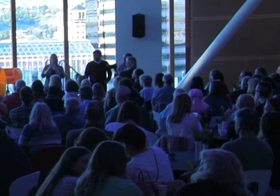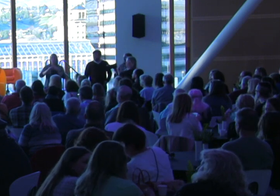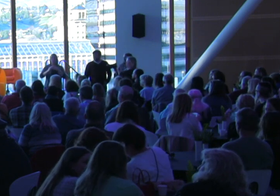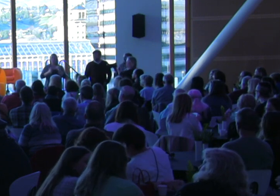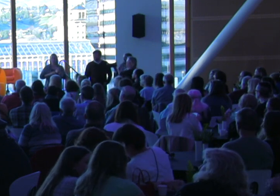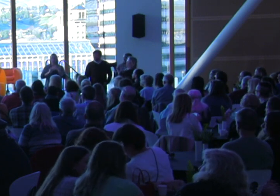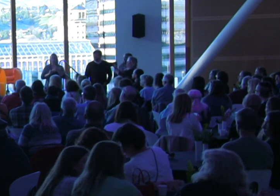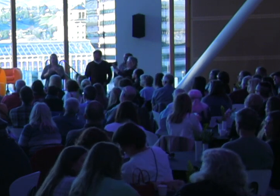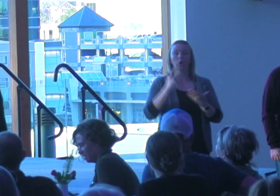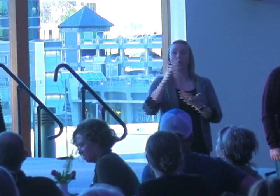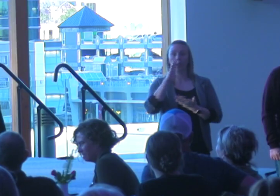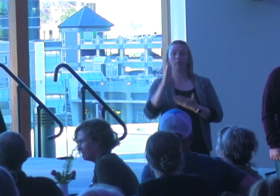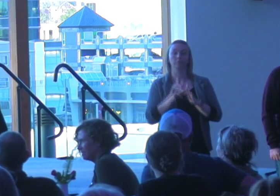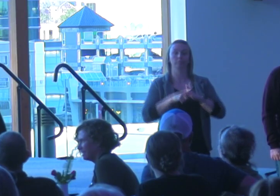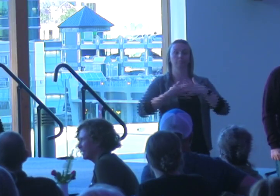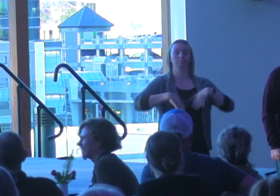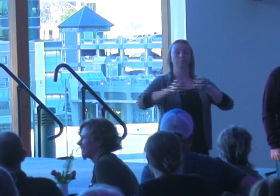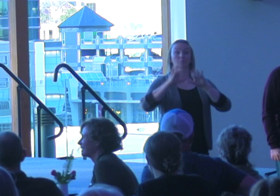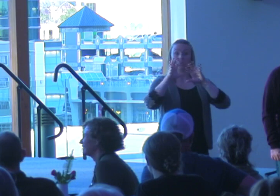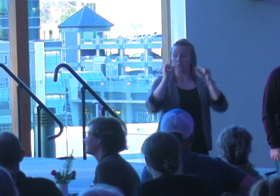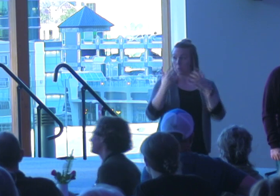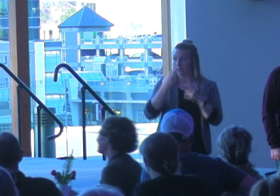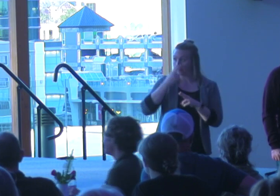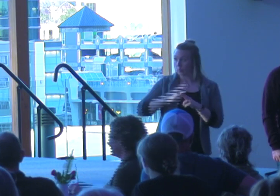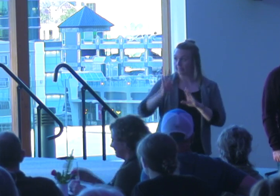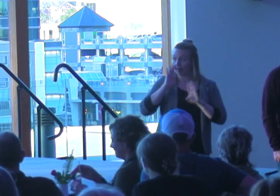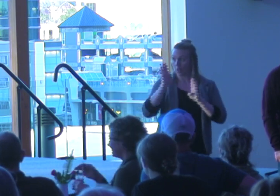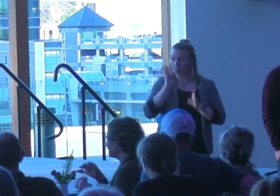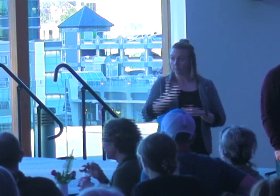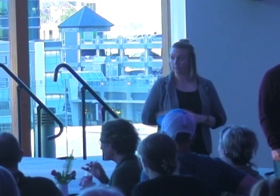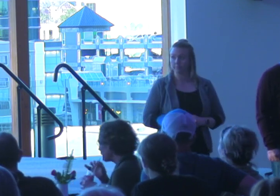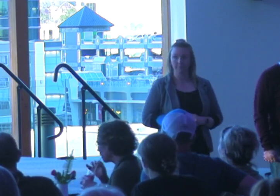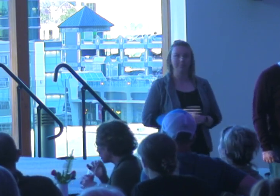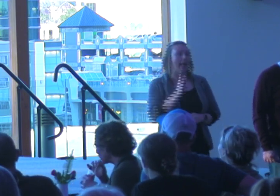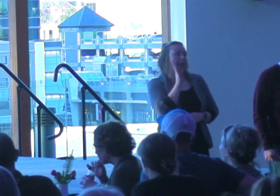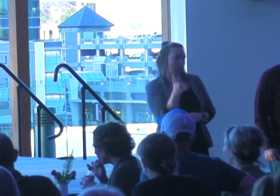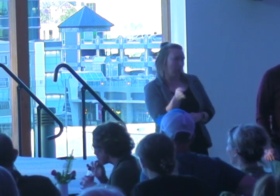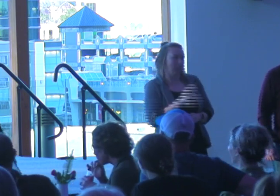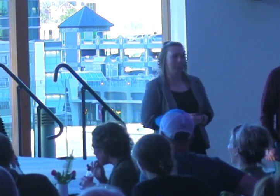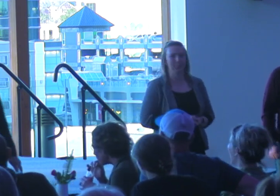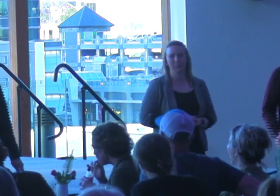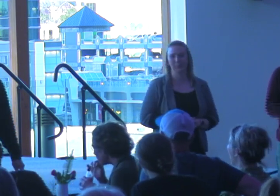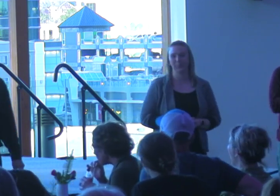incoming president. Do you just want to say a quick hello to people? Hello.